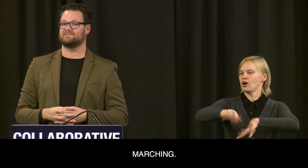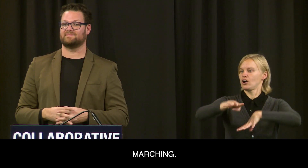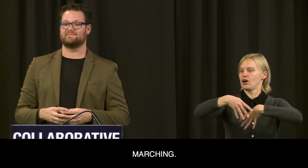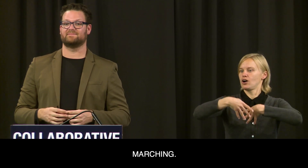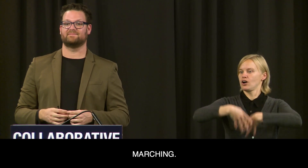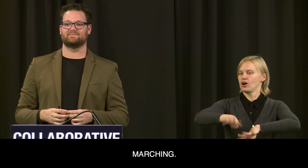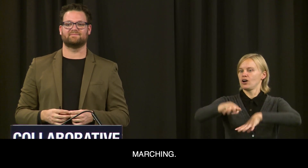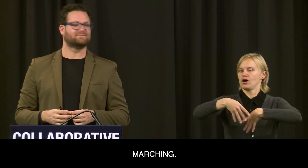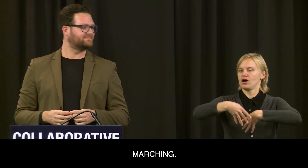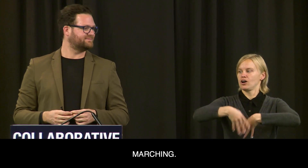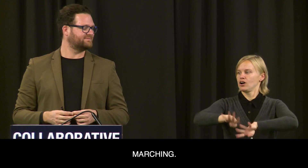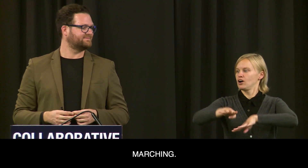Marching.